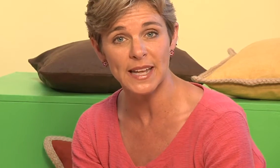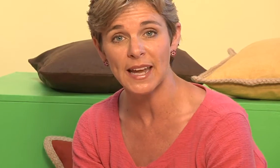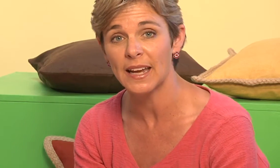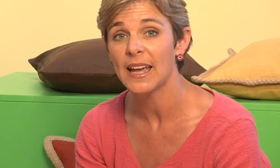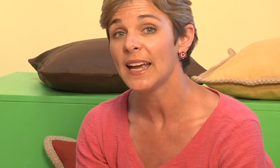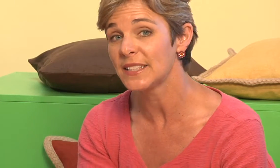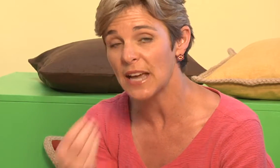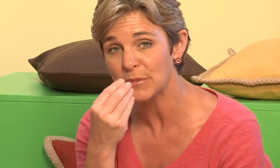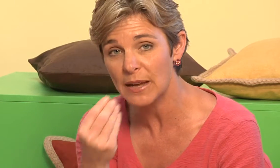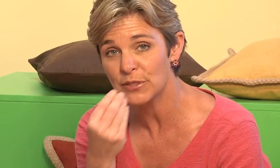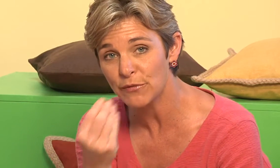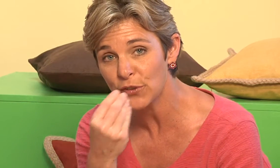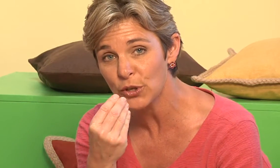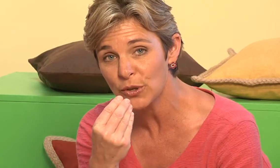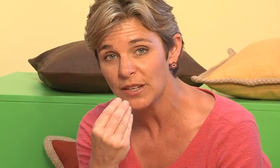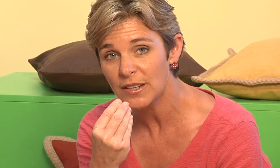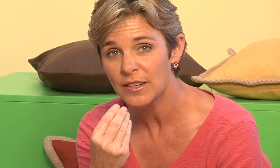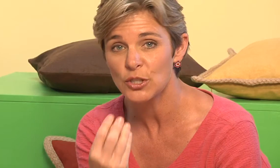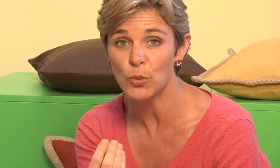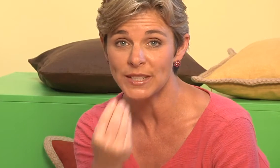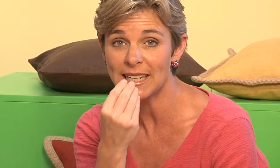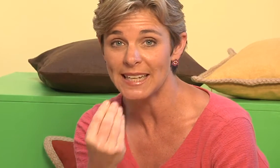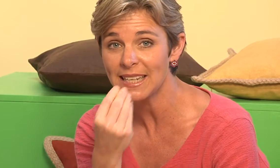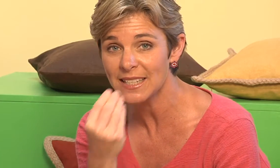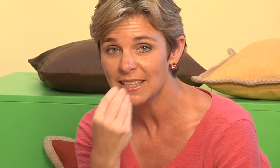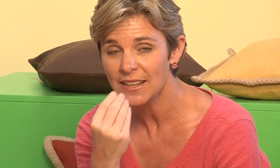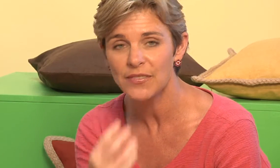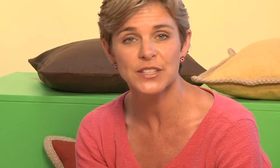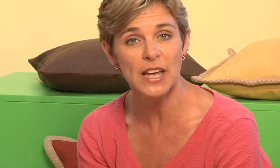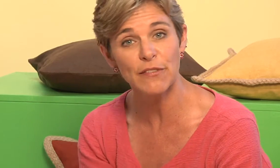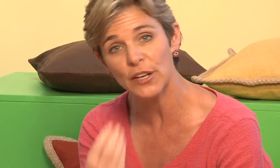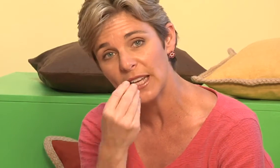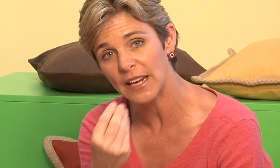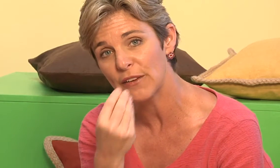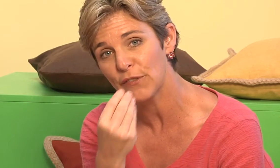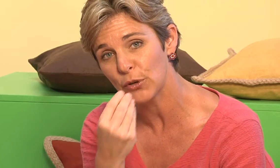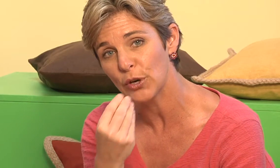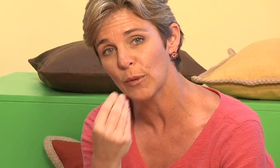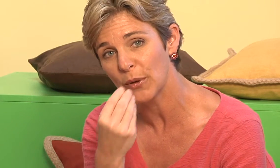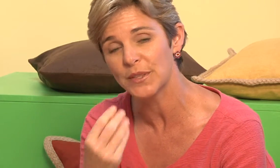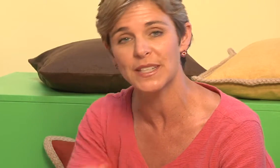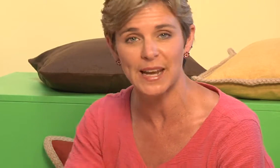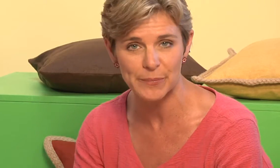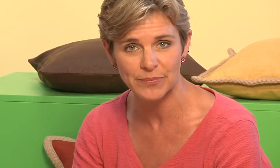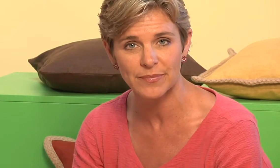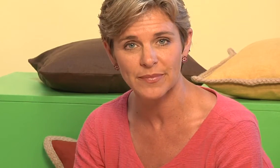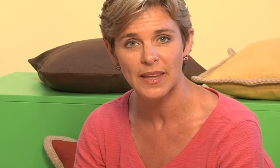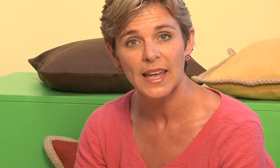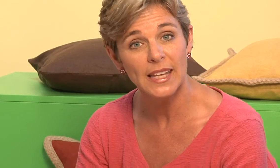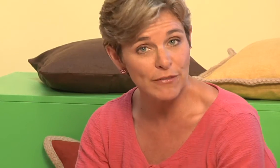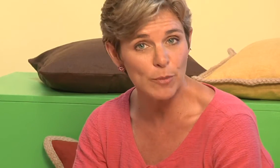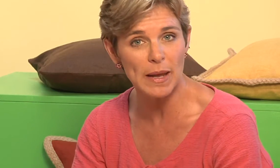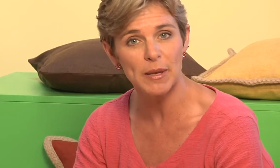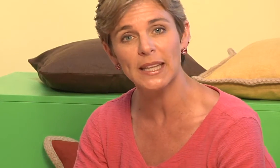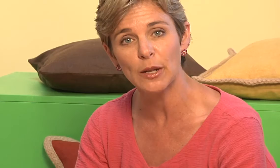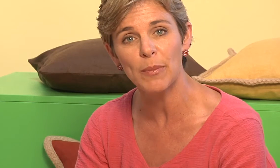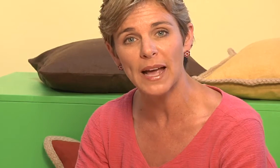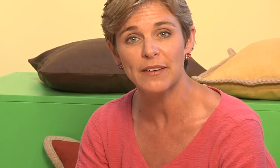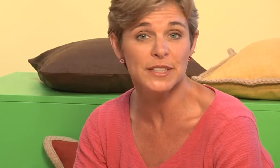saying, it's time to have some food. Do you want to eat? The sign for eat and food are both the same. Give your baby a little bite of